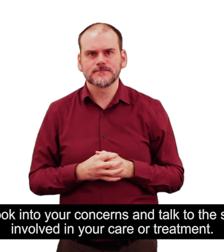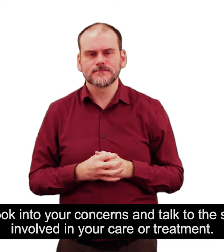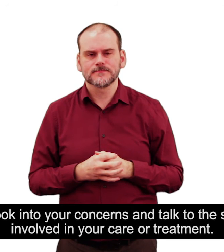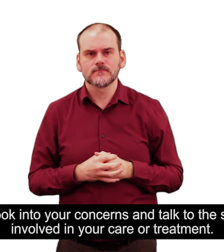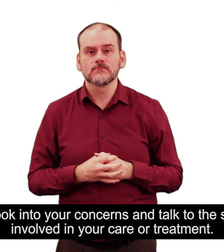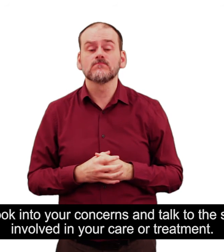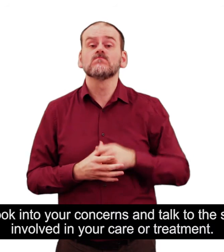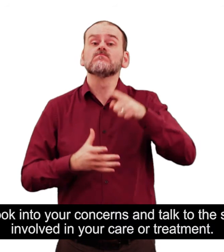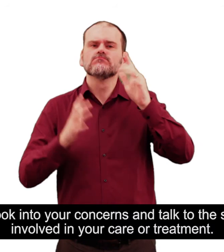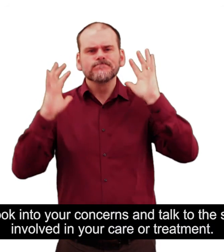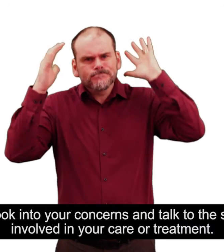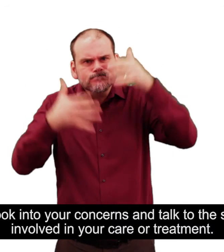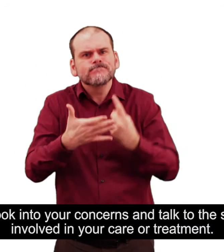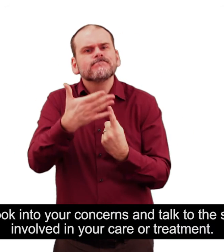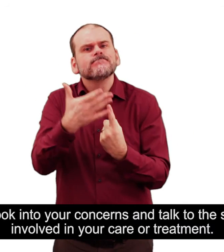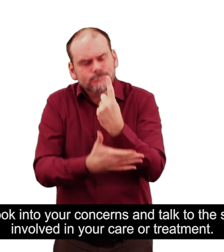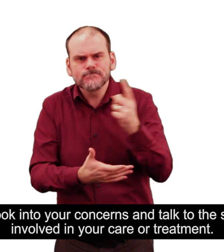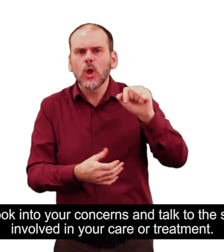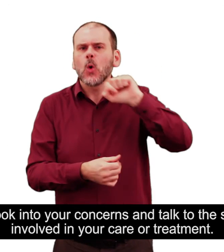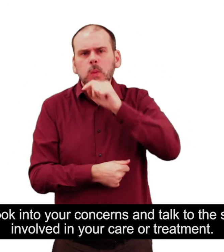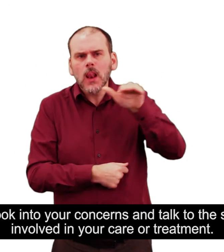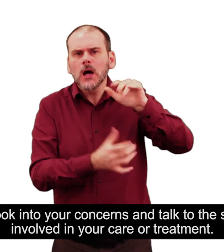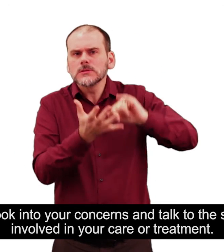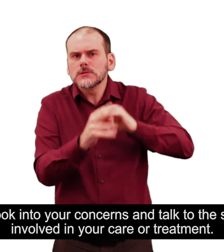Look into your concerns and talk to the staff involved in your care or treatment.